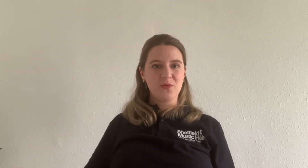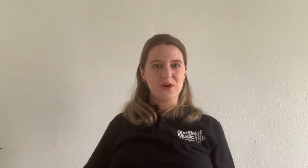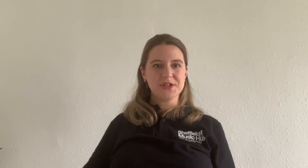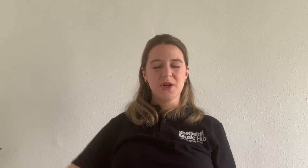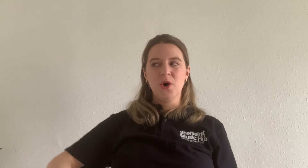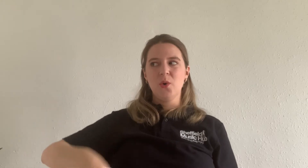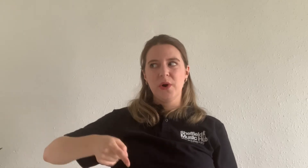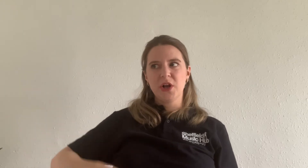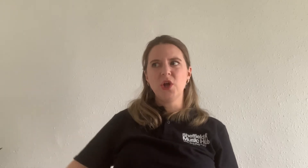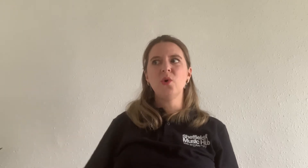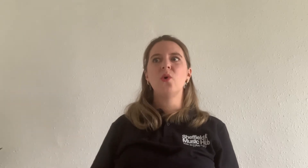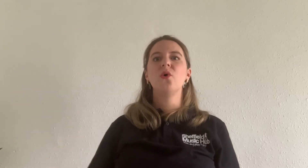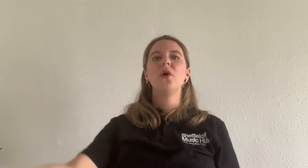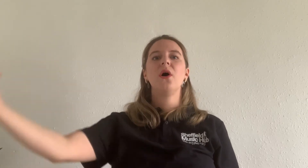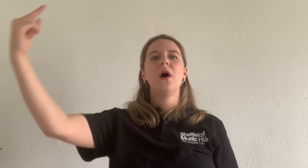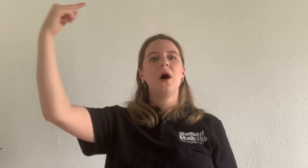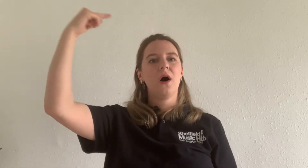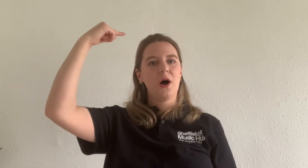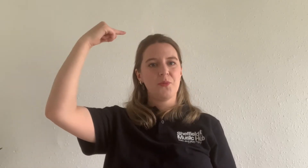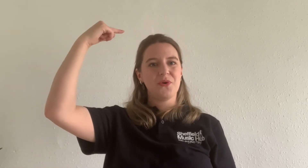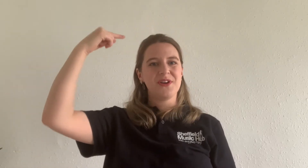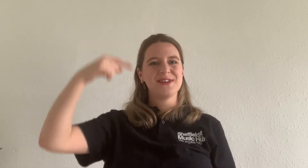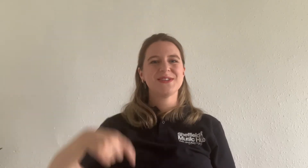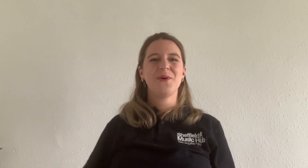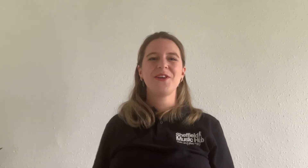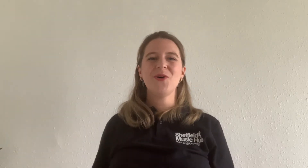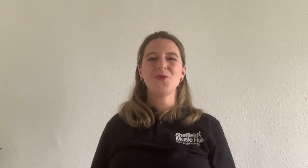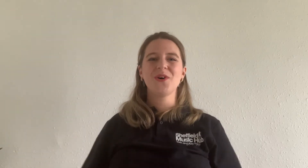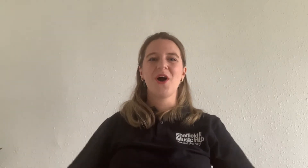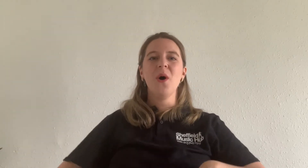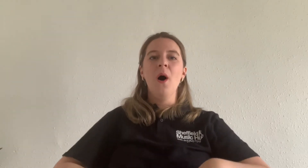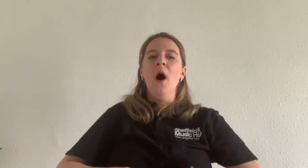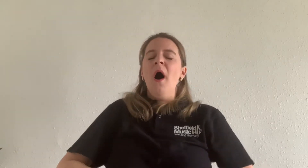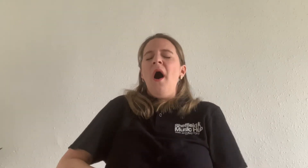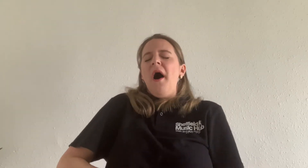downward, we're going to yawn upward. So our yawn will go.